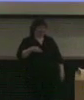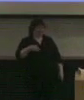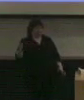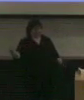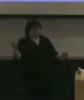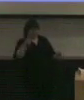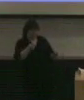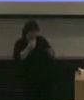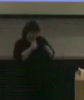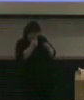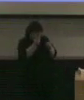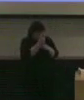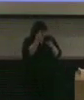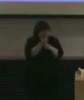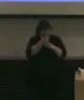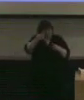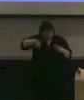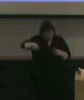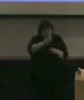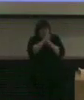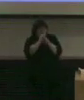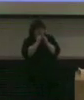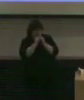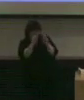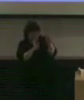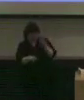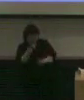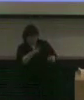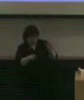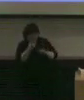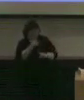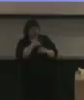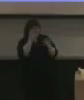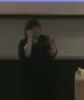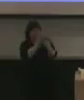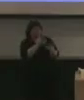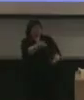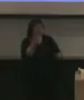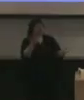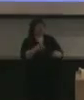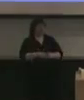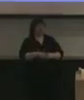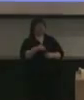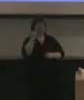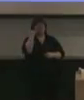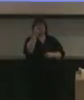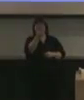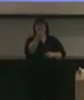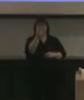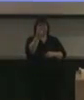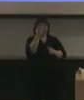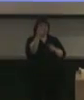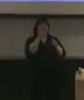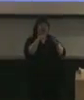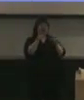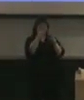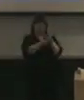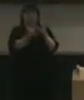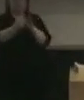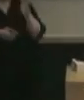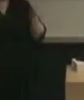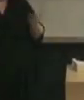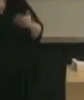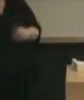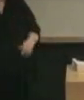able to try to figure out and analyze what might work for you, for example. So let's say you're a low literacy person, you may not